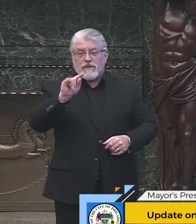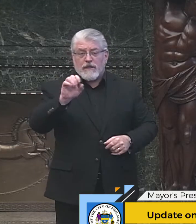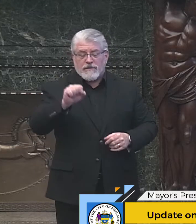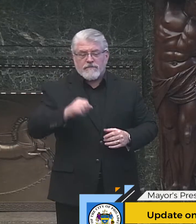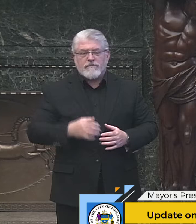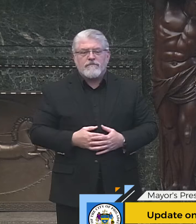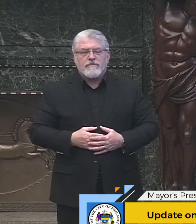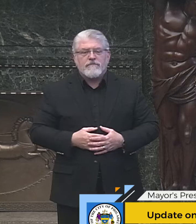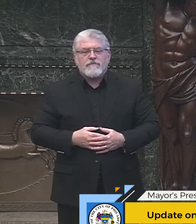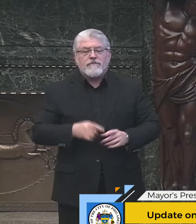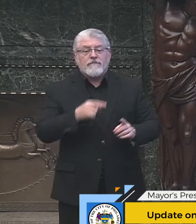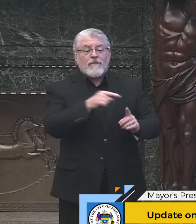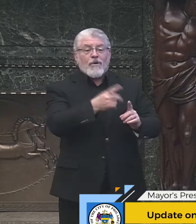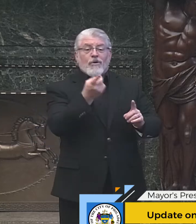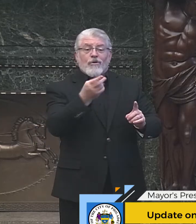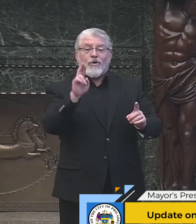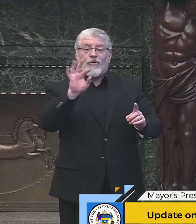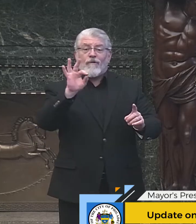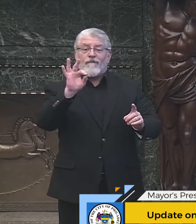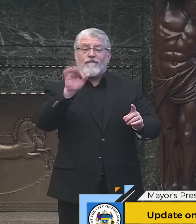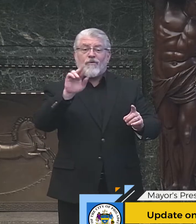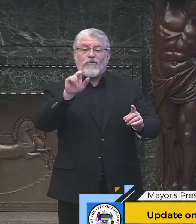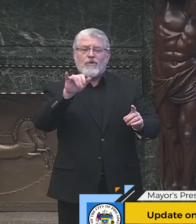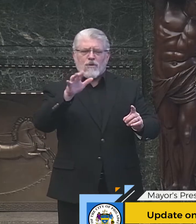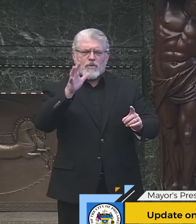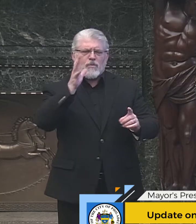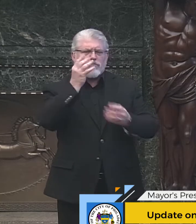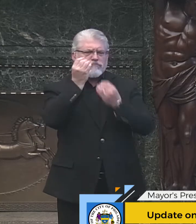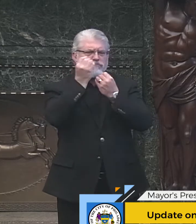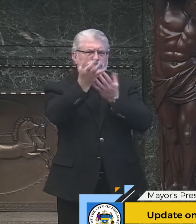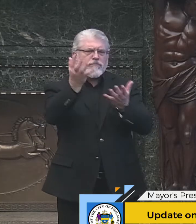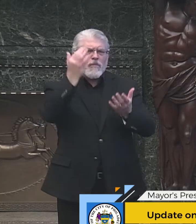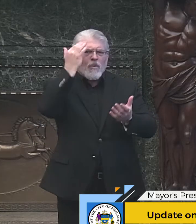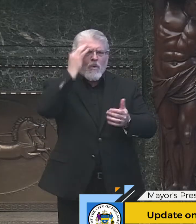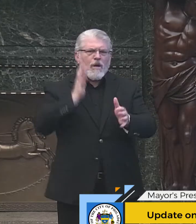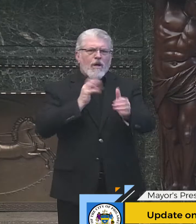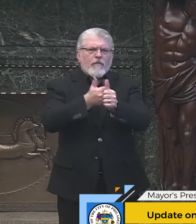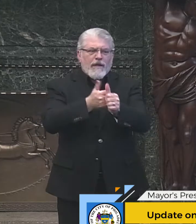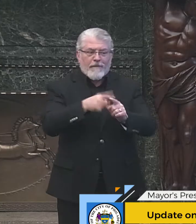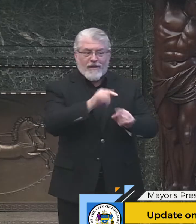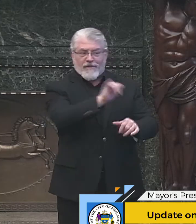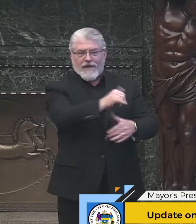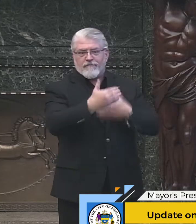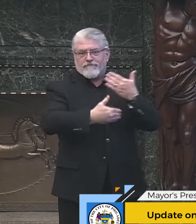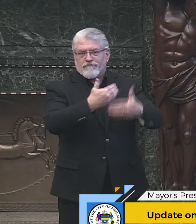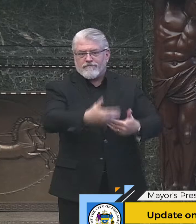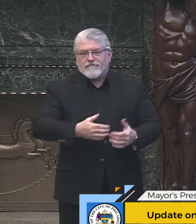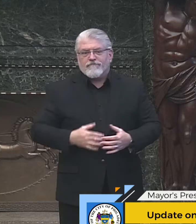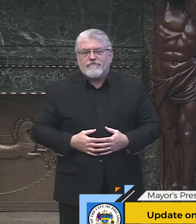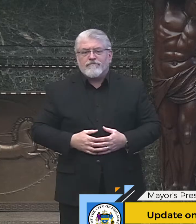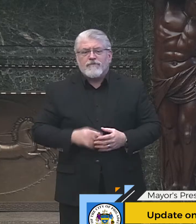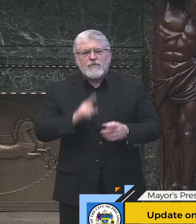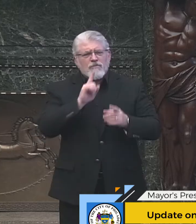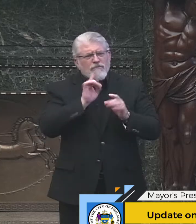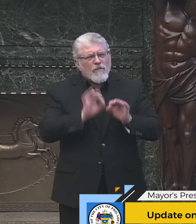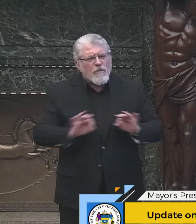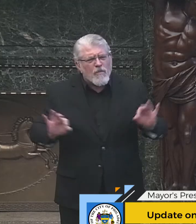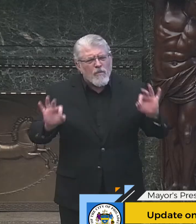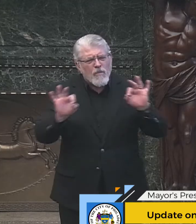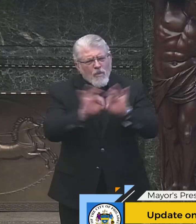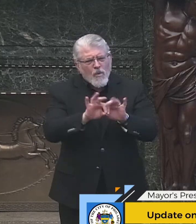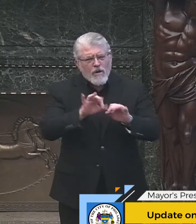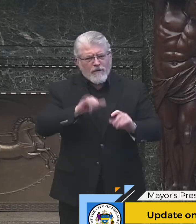limits our ability to test. The need for supplies is but one example of how federal aid sent directly to cities is very